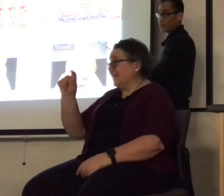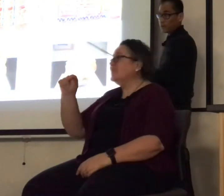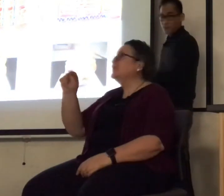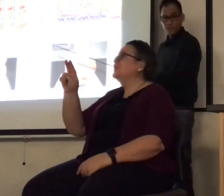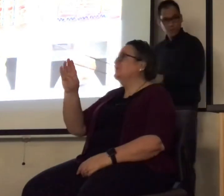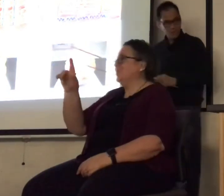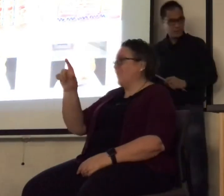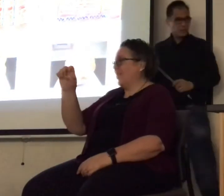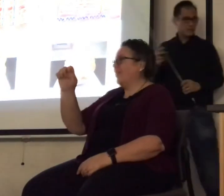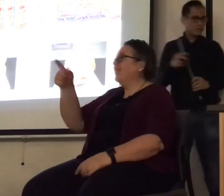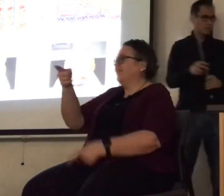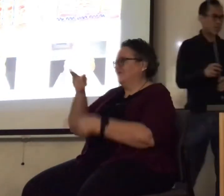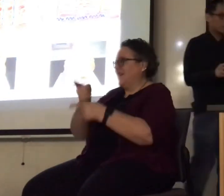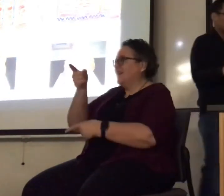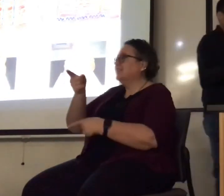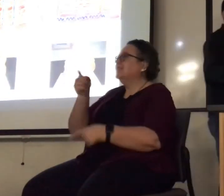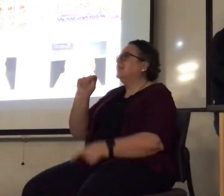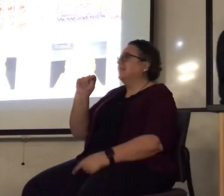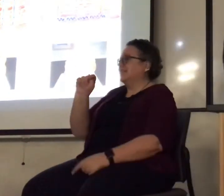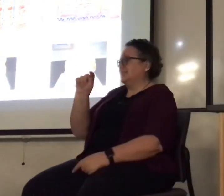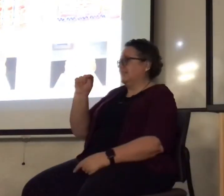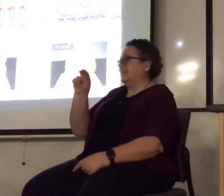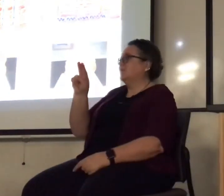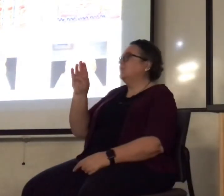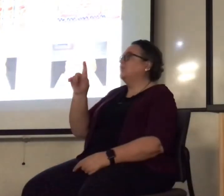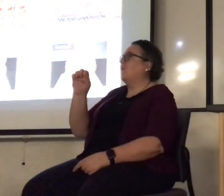T-tubule. T-tubule.